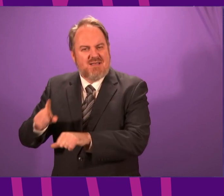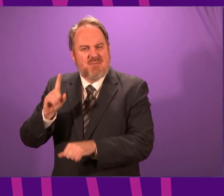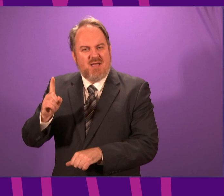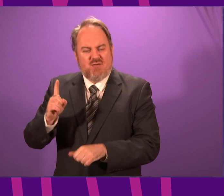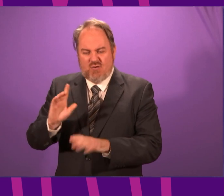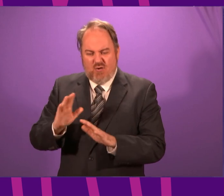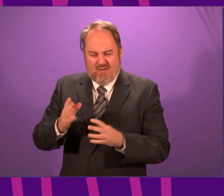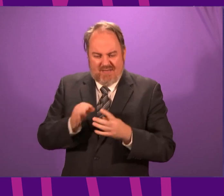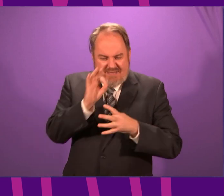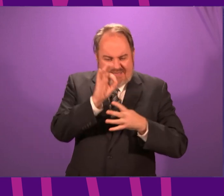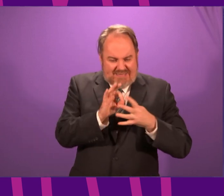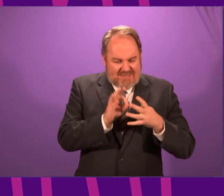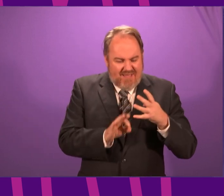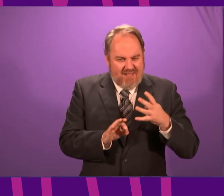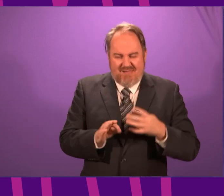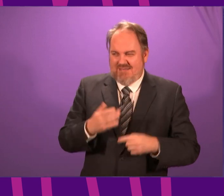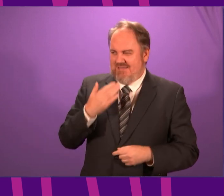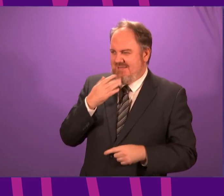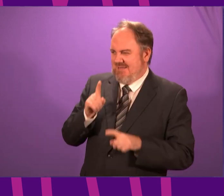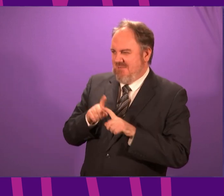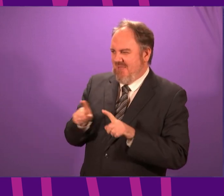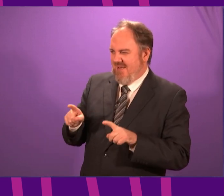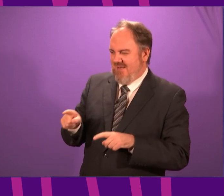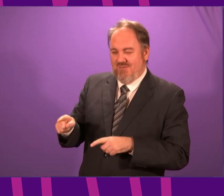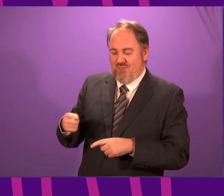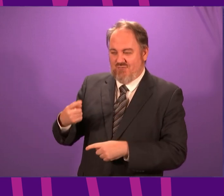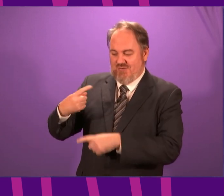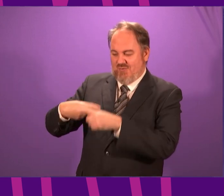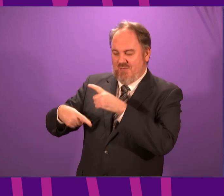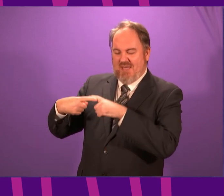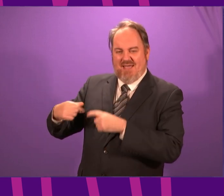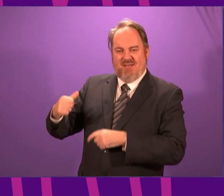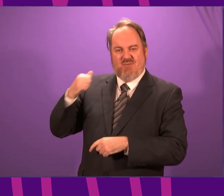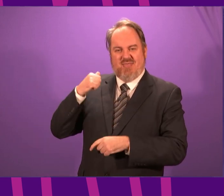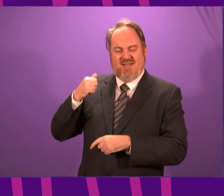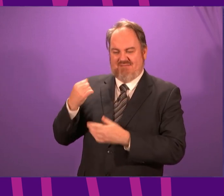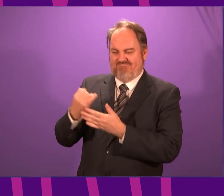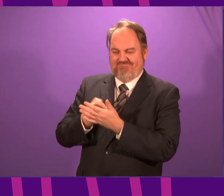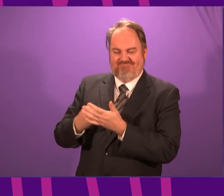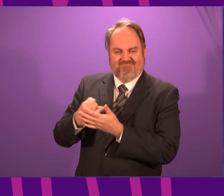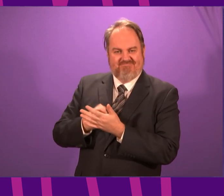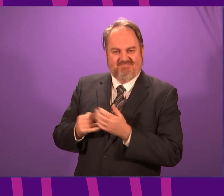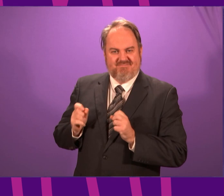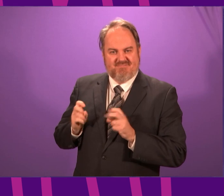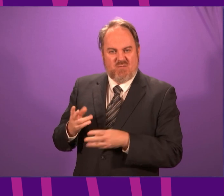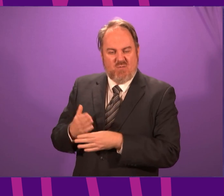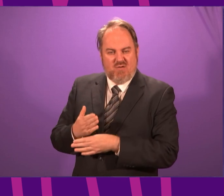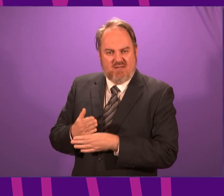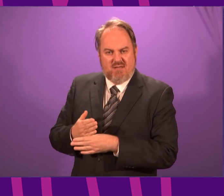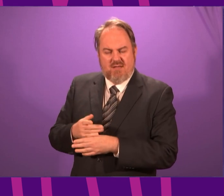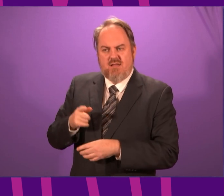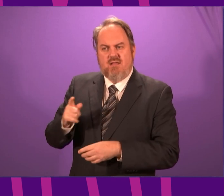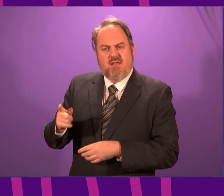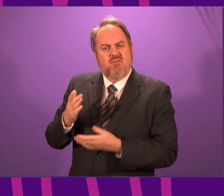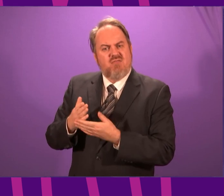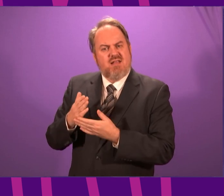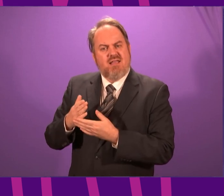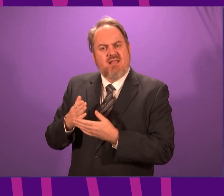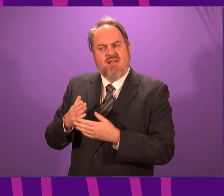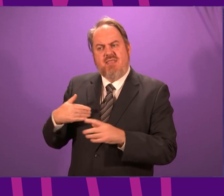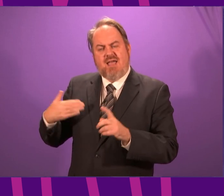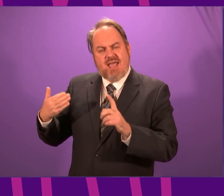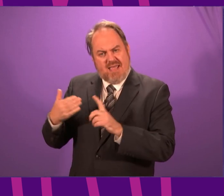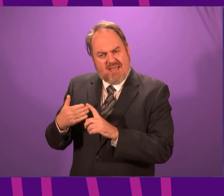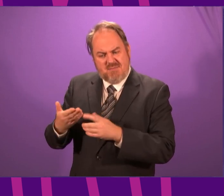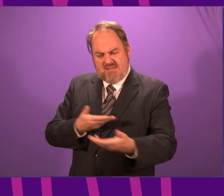Day is trying to take us back there. But my understanding is that this was a discussion between special advisers and not politicians. Absolutely.